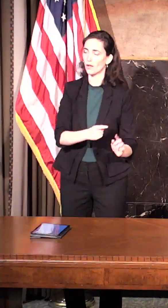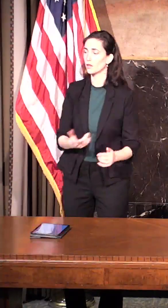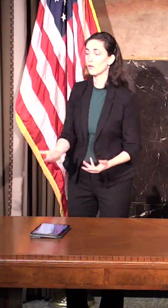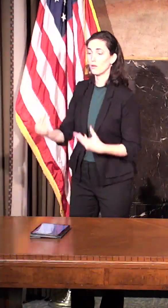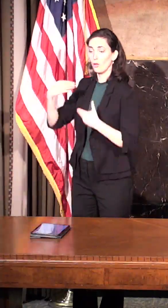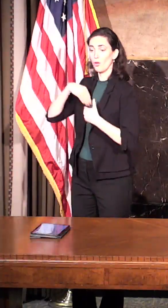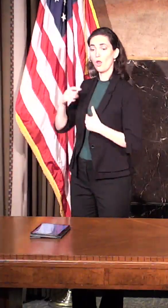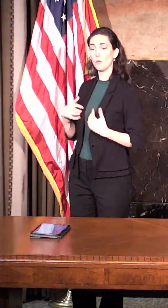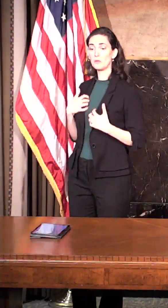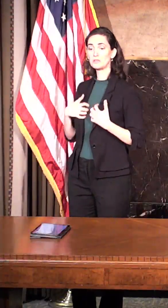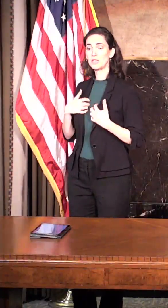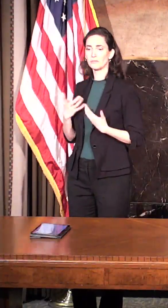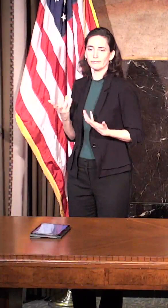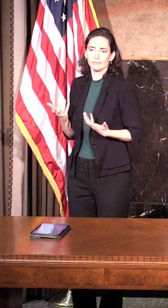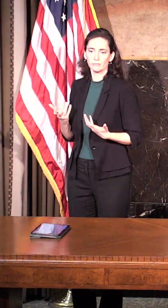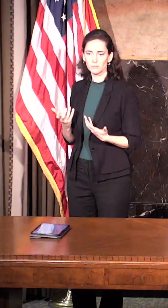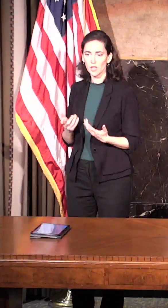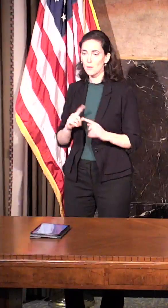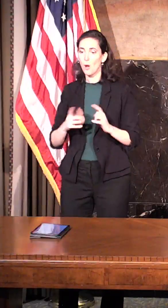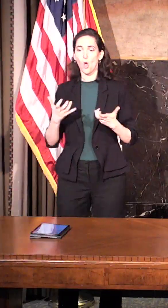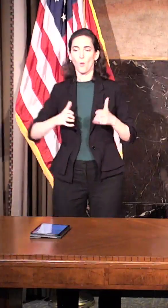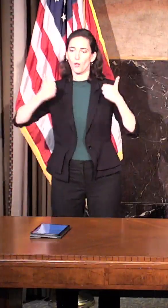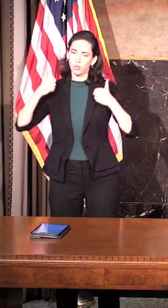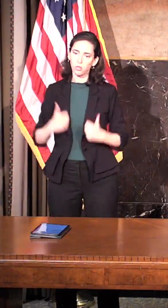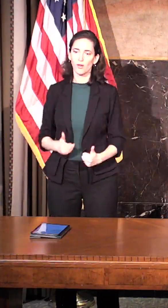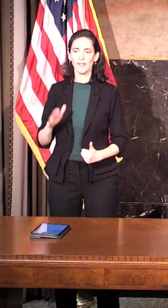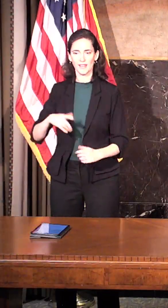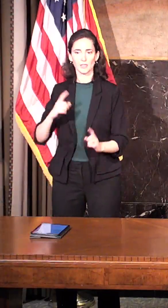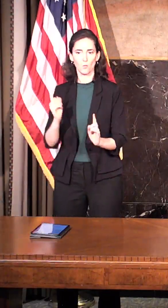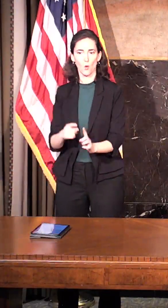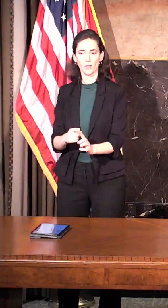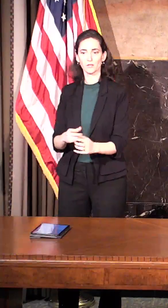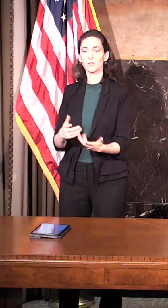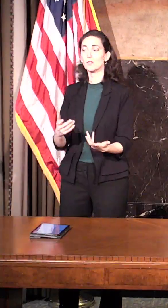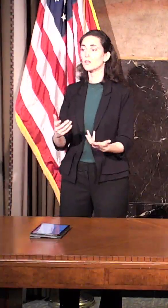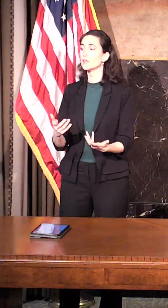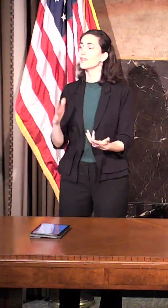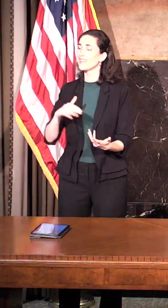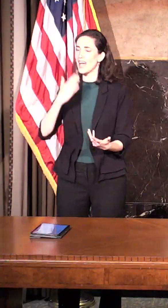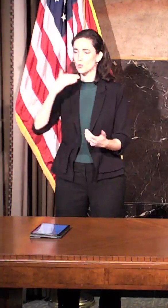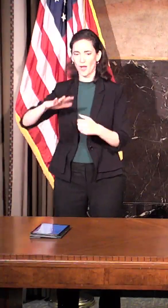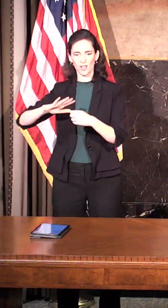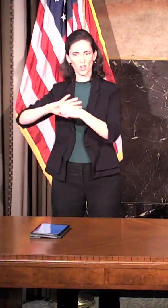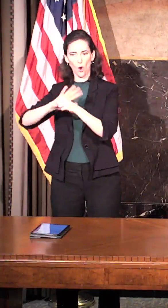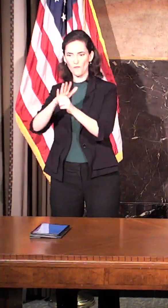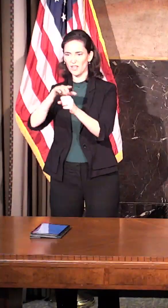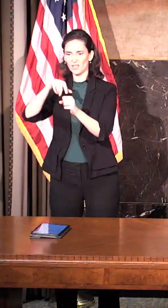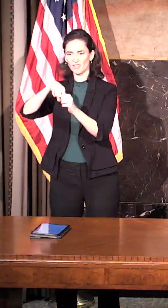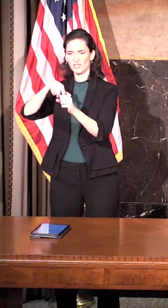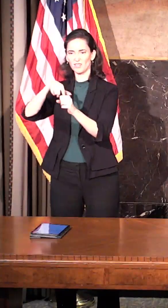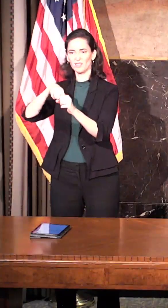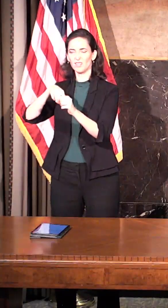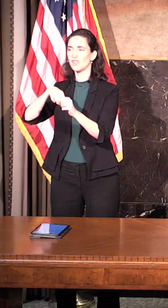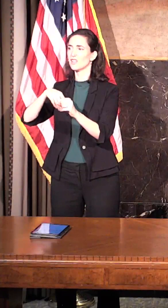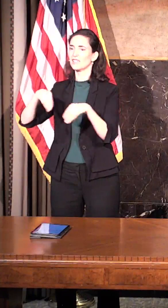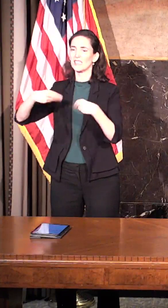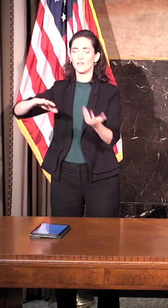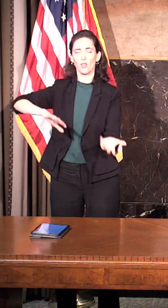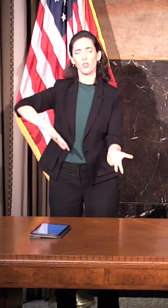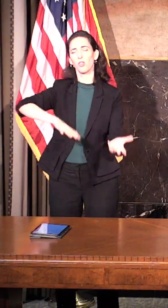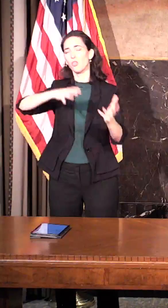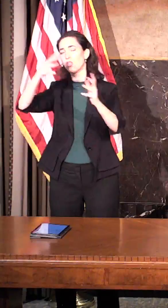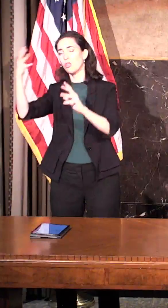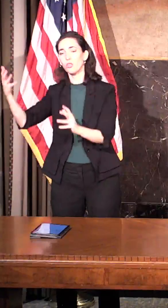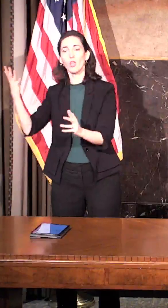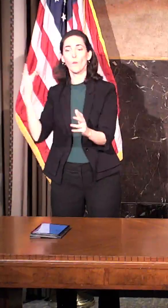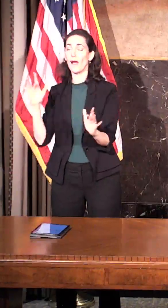about the most feared complications. And that's why this pandemic, that's why this virus has caused such a disruption in our life.